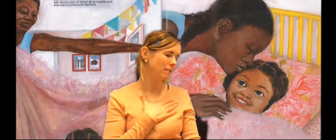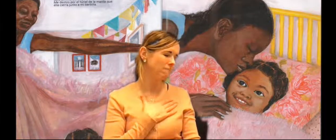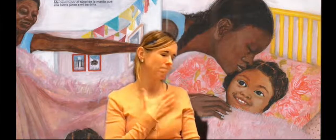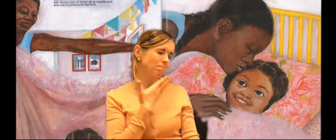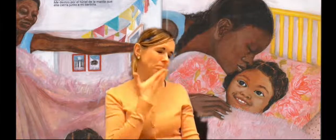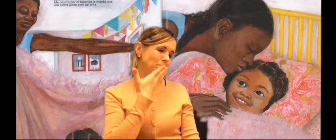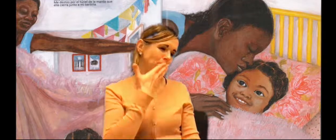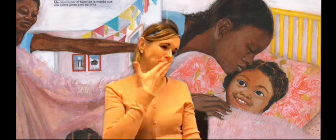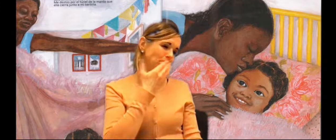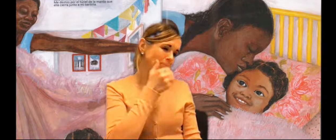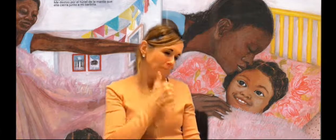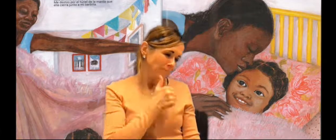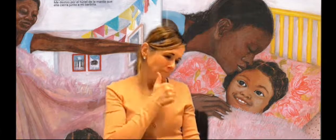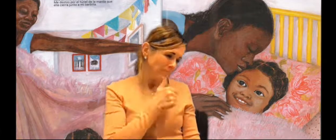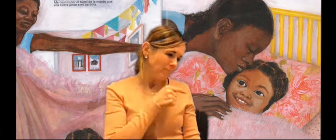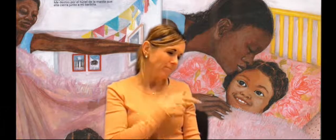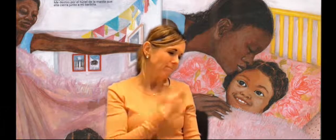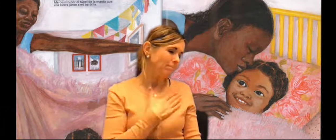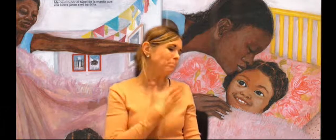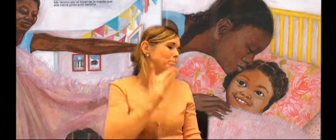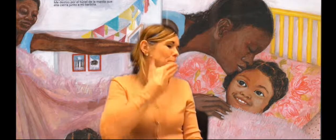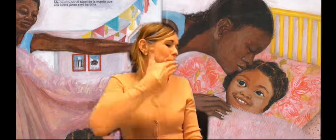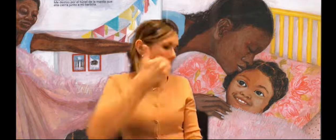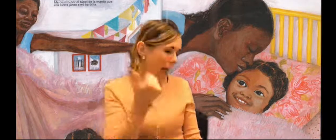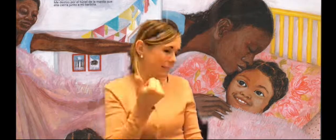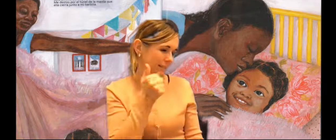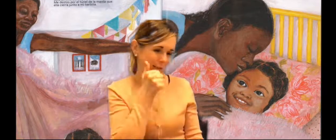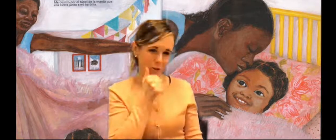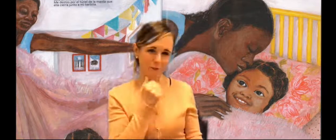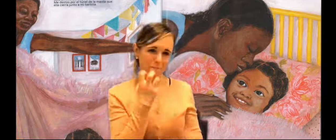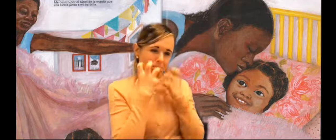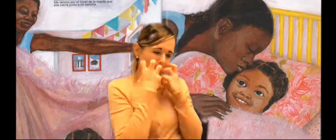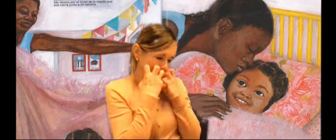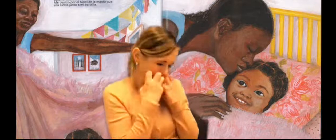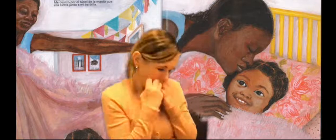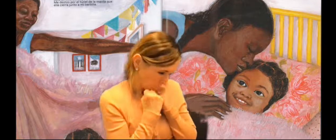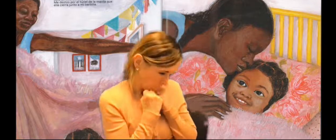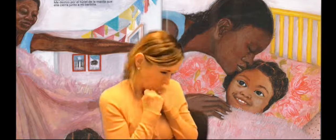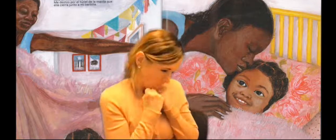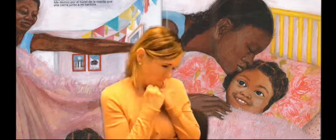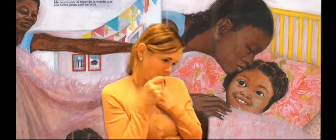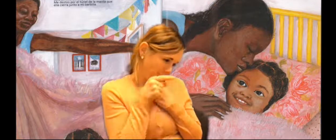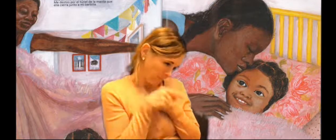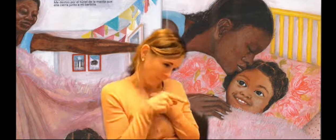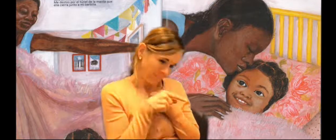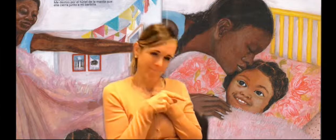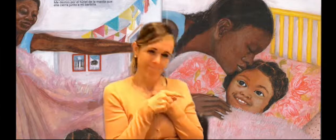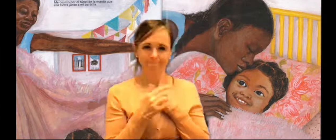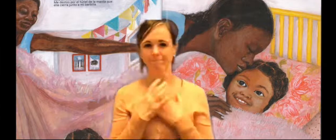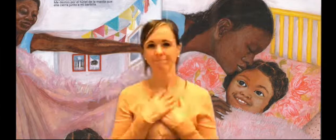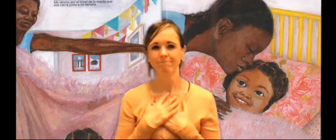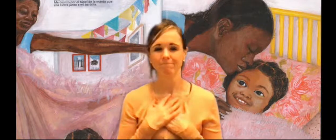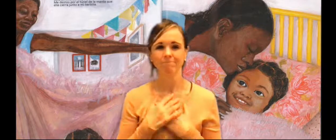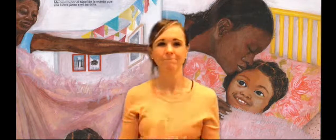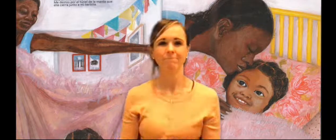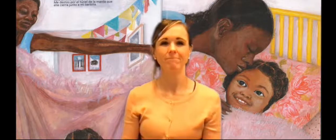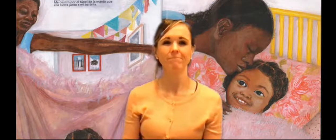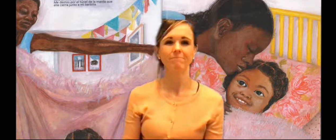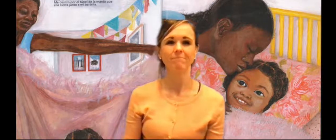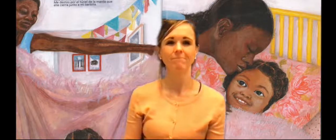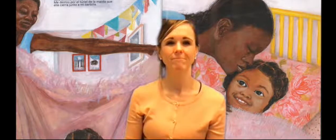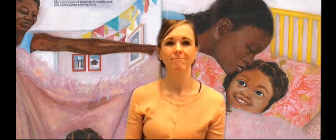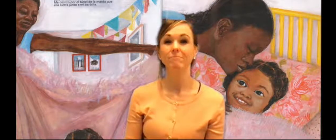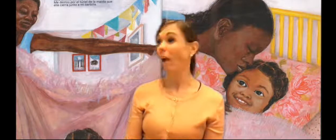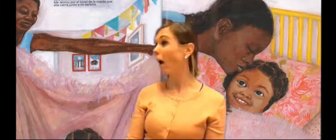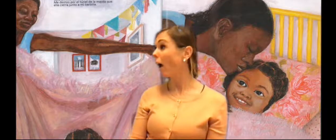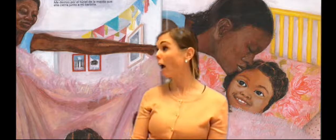Mama says, you are my girl. You are my best girl, and I love